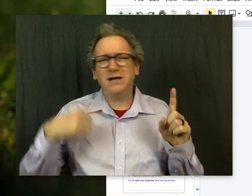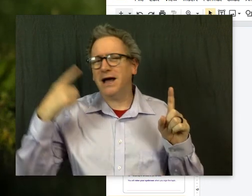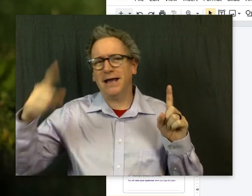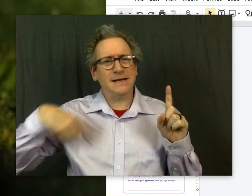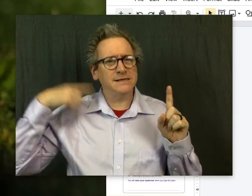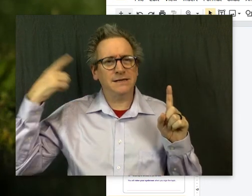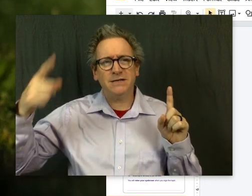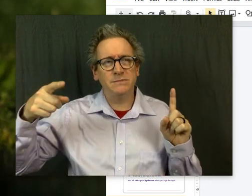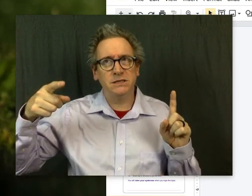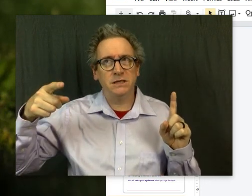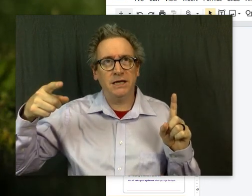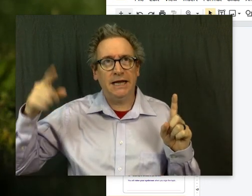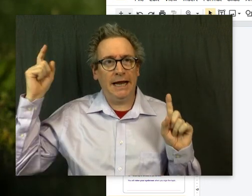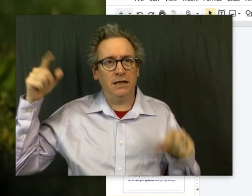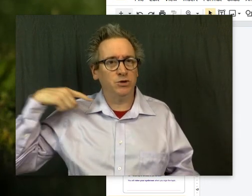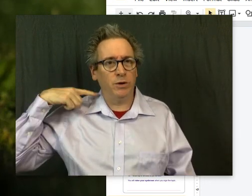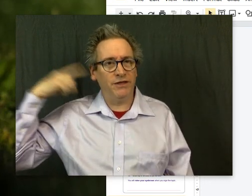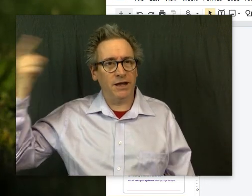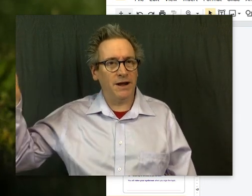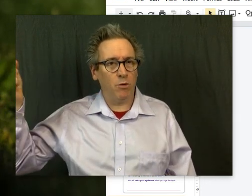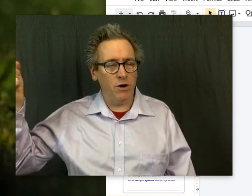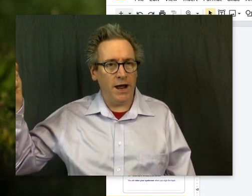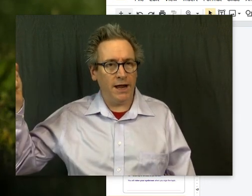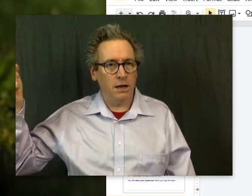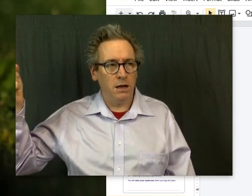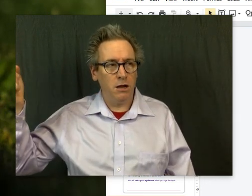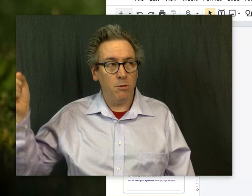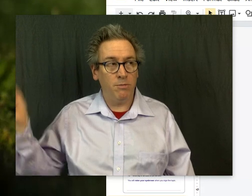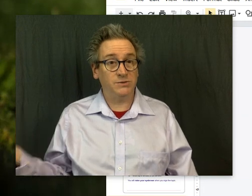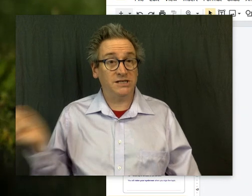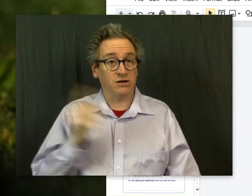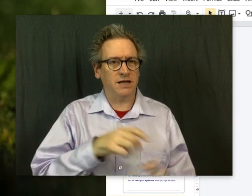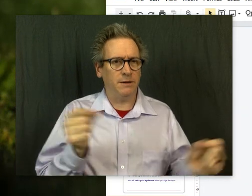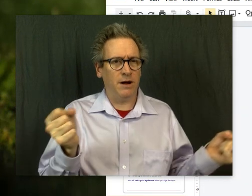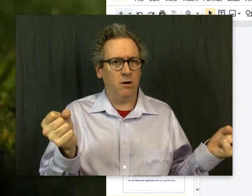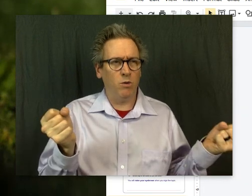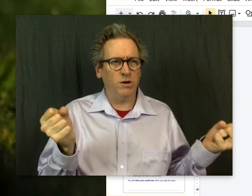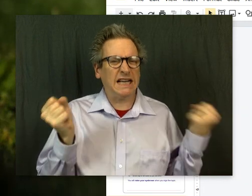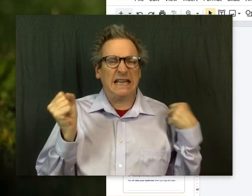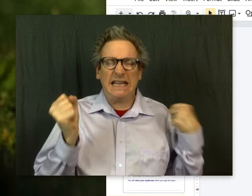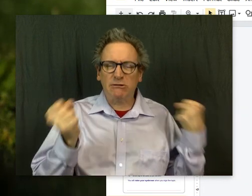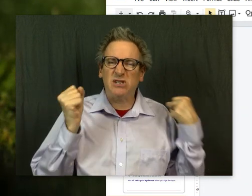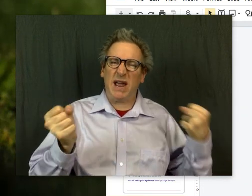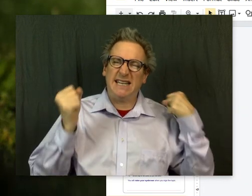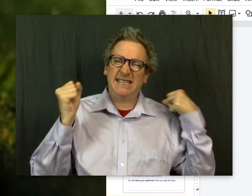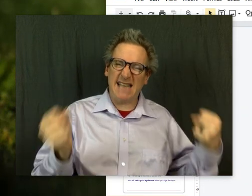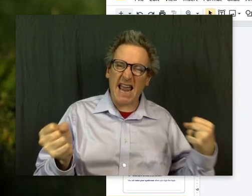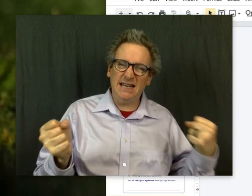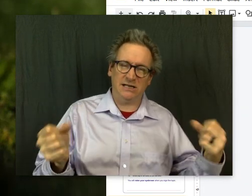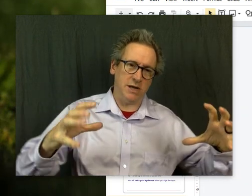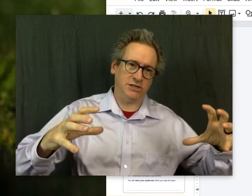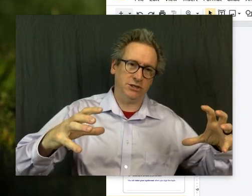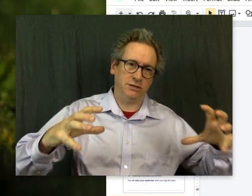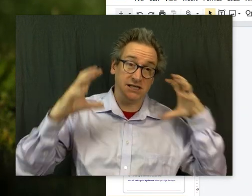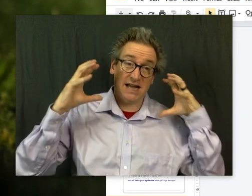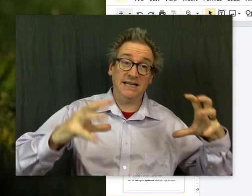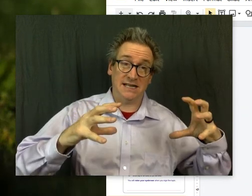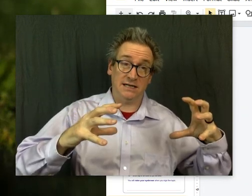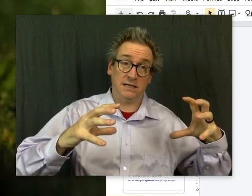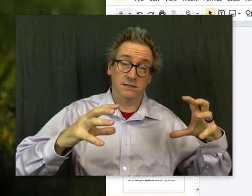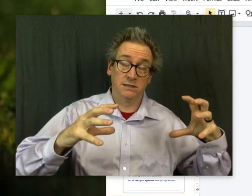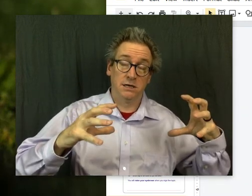So again, sometimes in English we'll think about it one way, but as we start thinking about what's the clearest way to sign this question, to